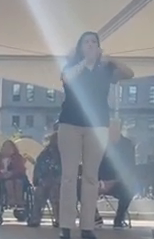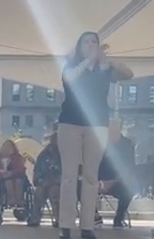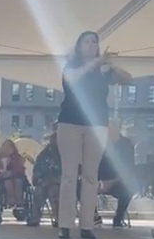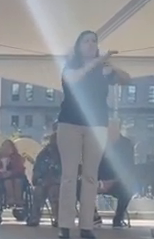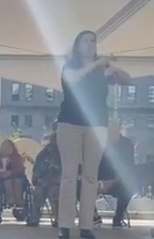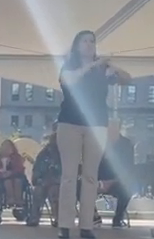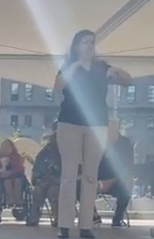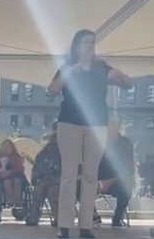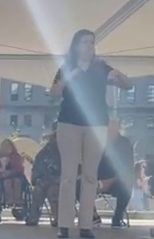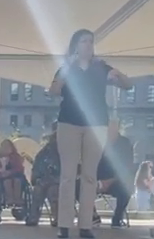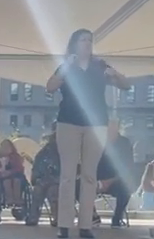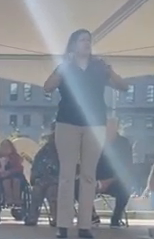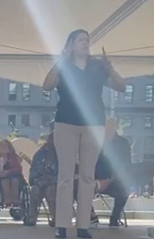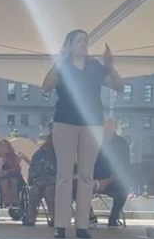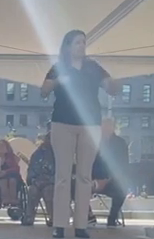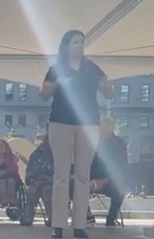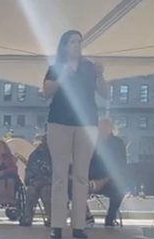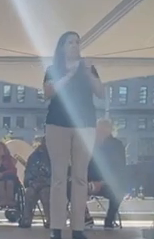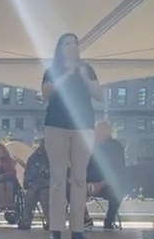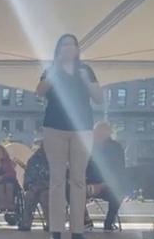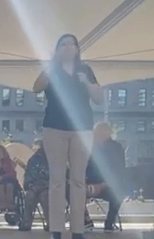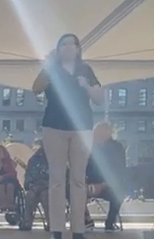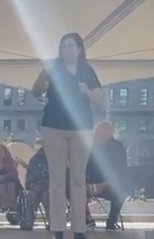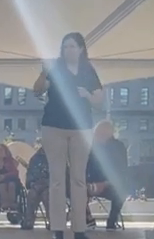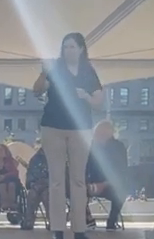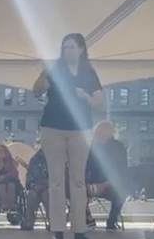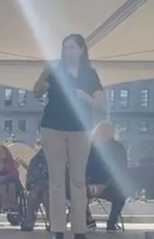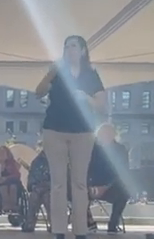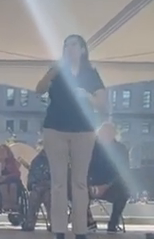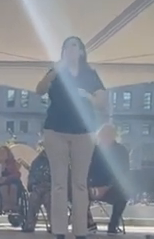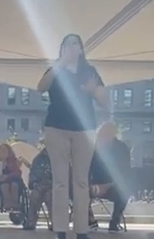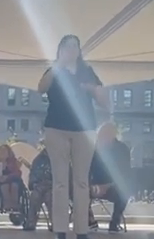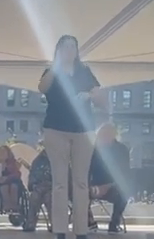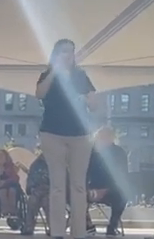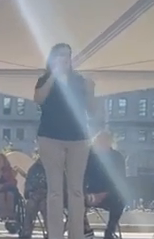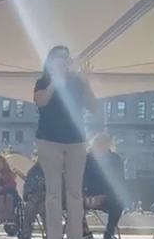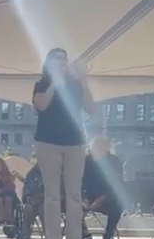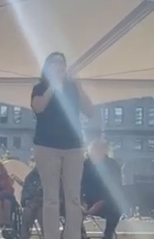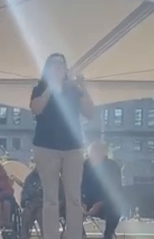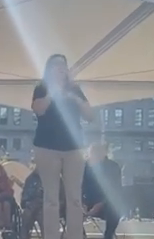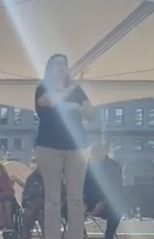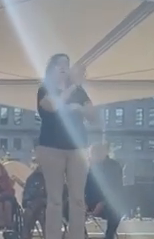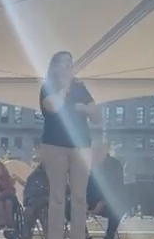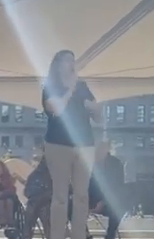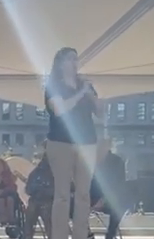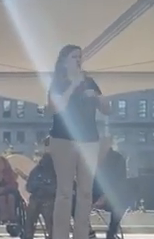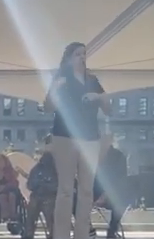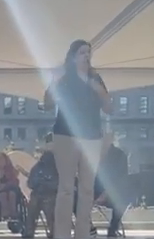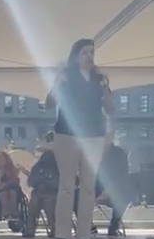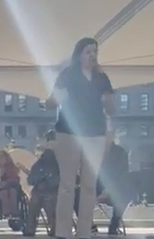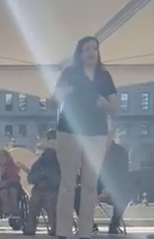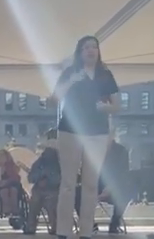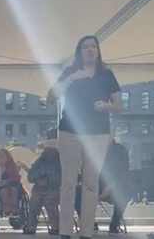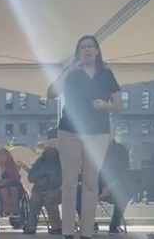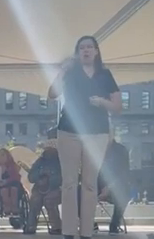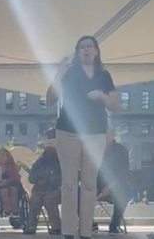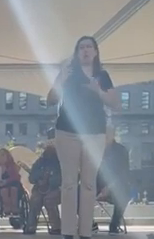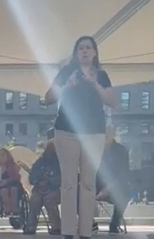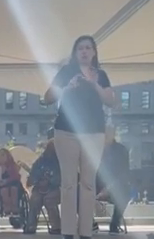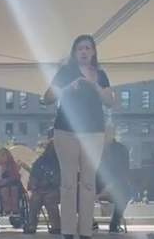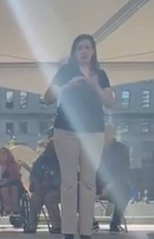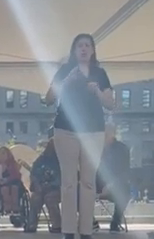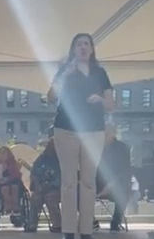Committee on Persons with Disabilities, and to talk about their good work is my co-chair